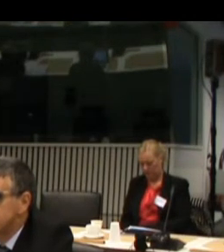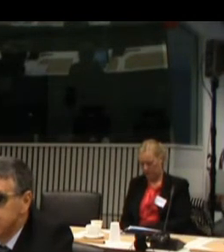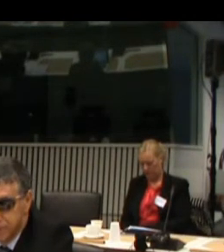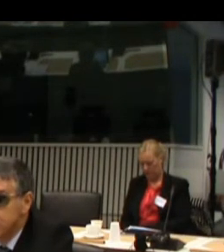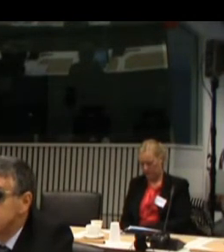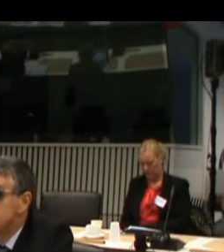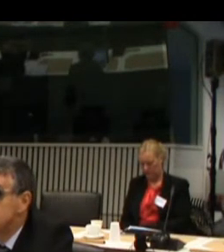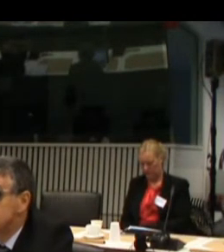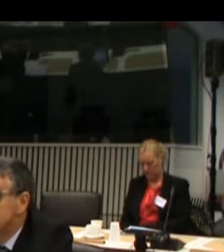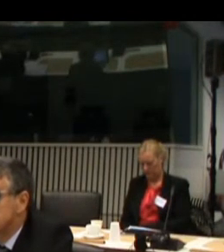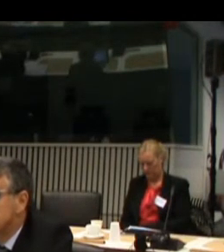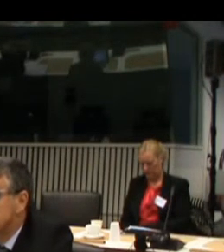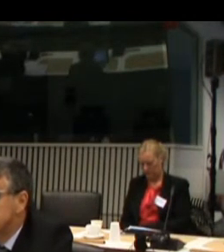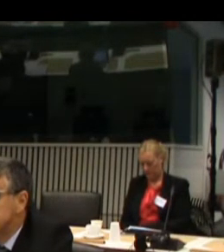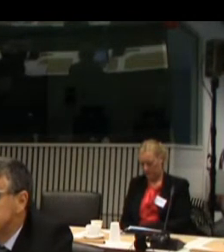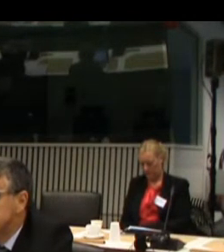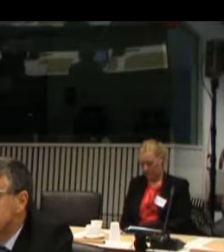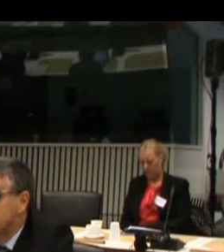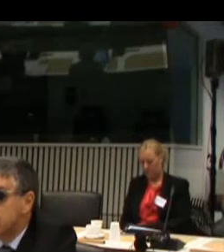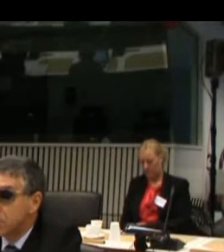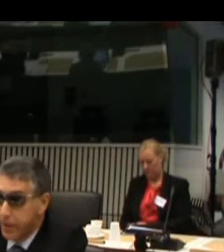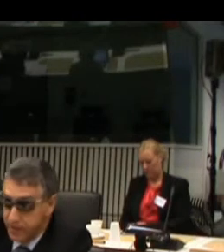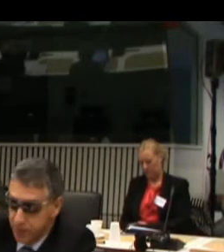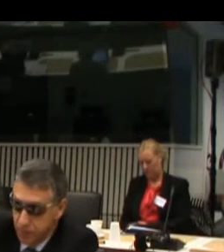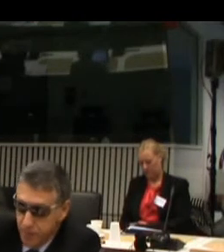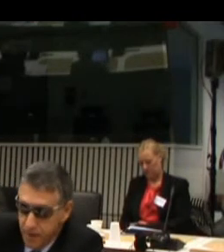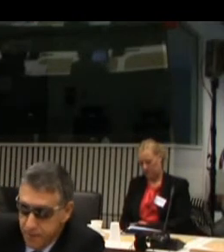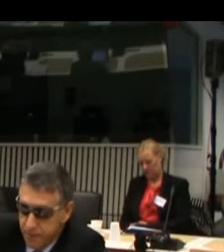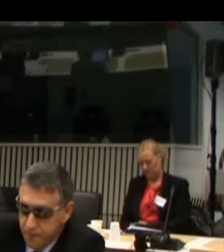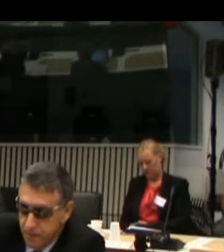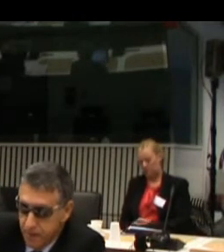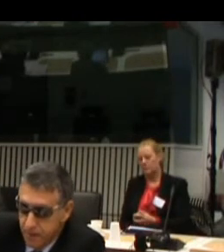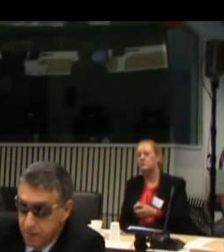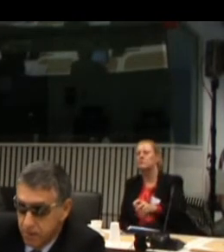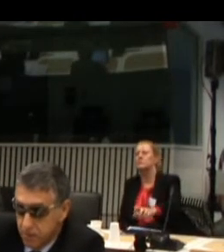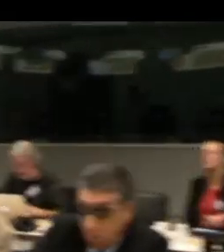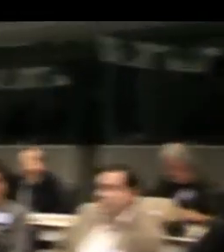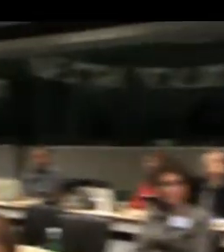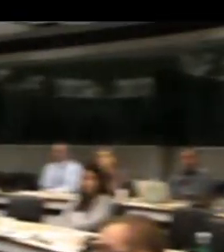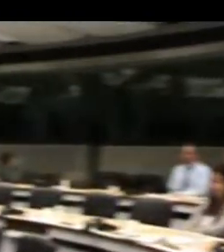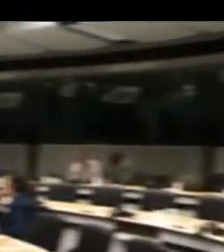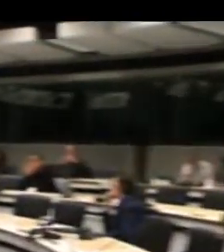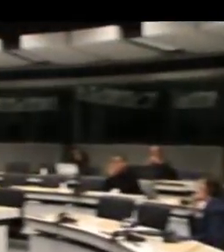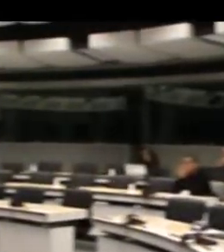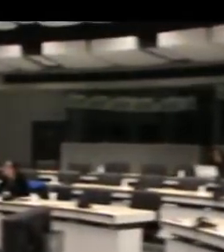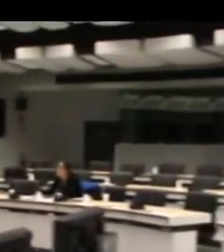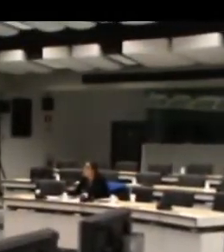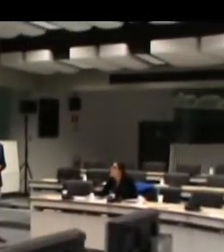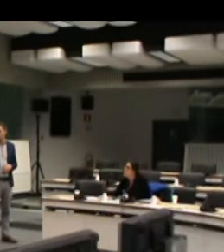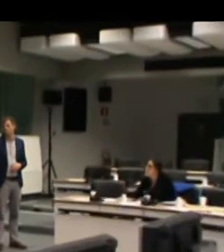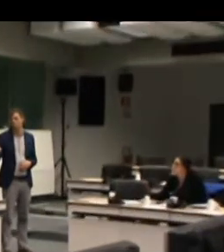succeed to support all those things in an admirable way. Thank you. Yes. I mean, you can see, I'm sure you can find this